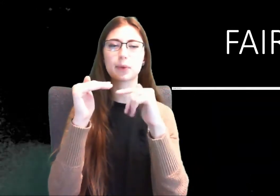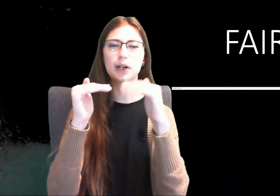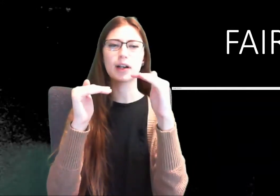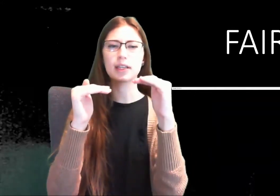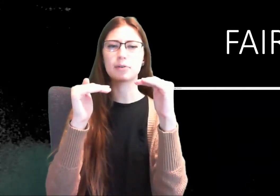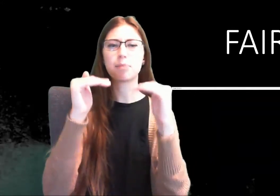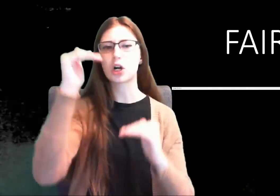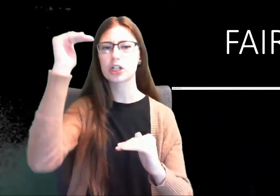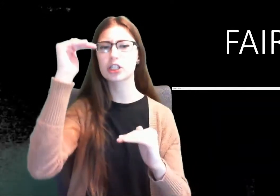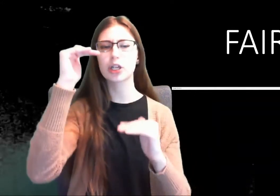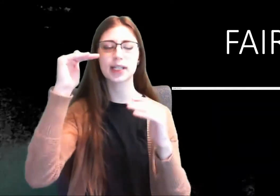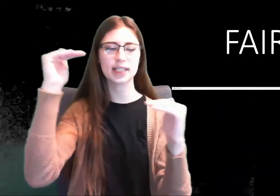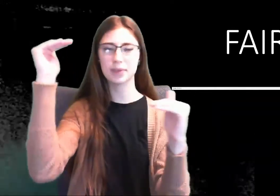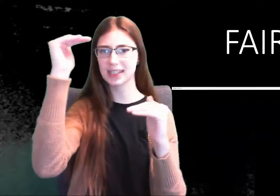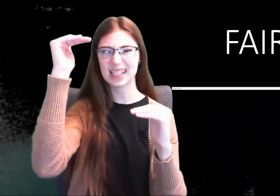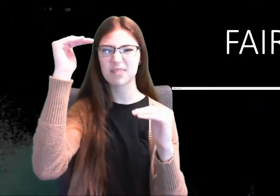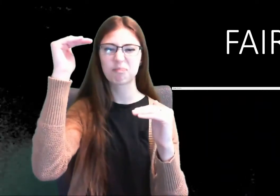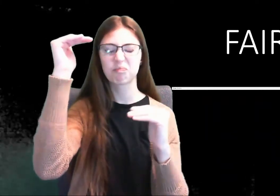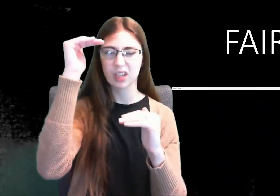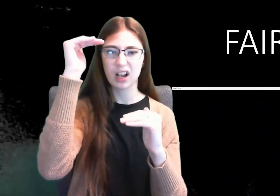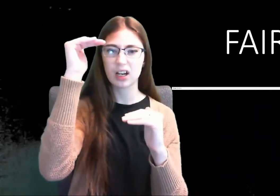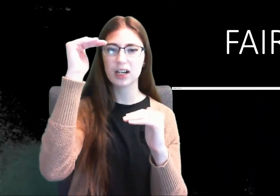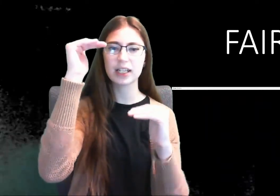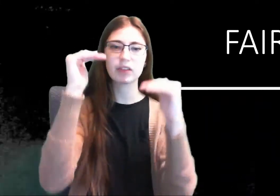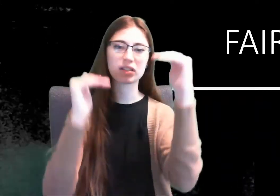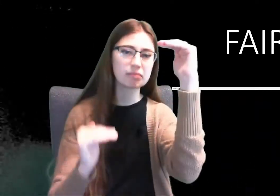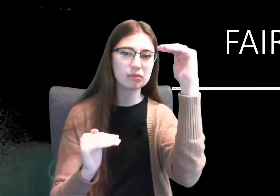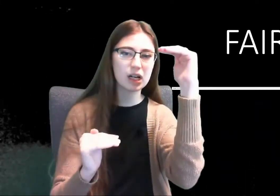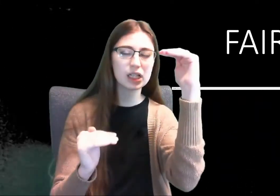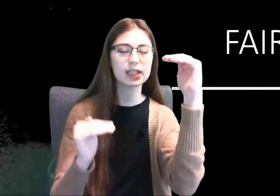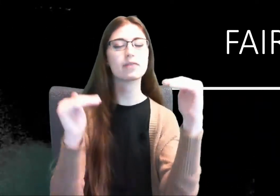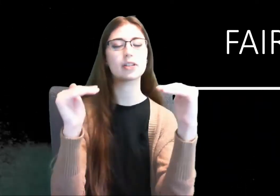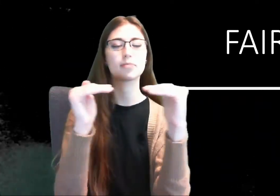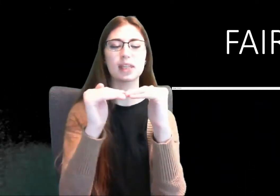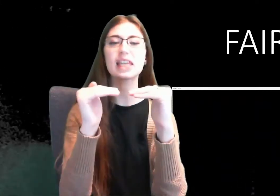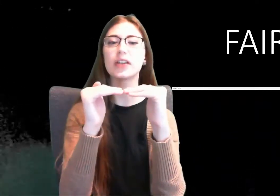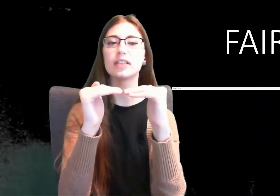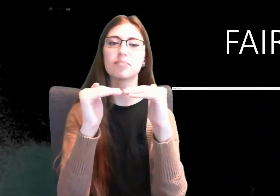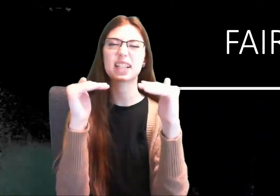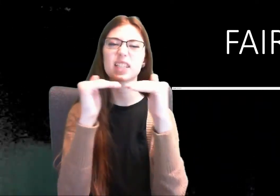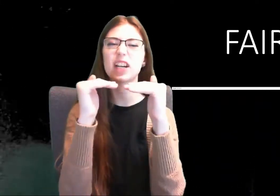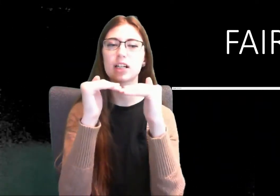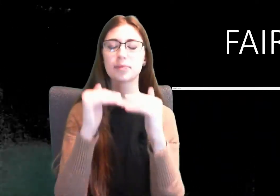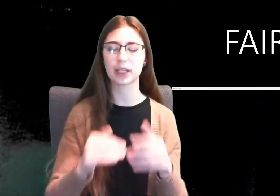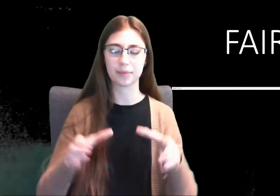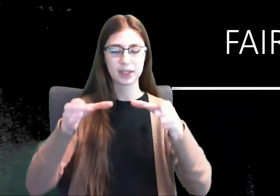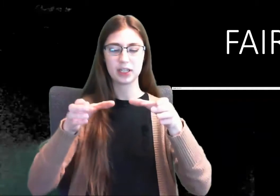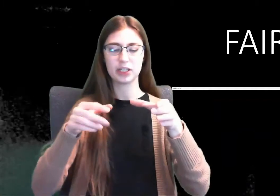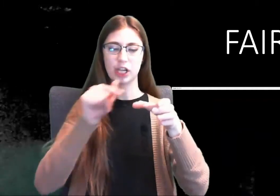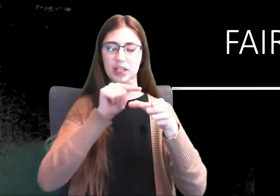were, bars showing something that's uneven, uneven, even. That's fair. Like you're checking your